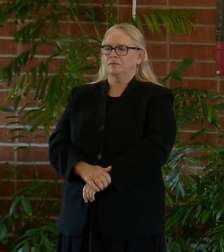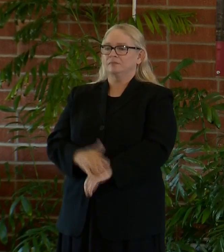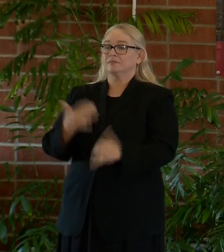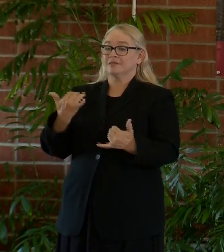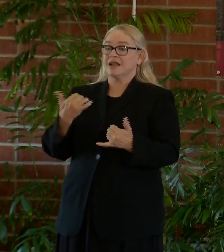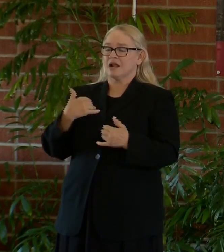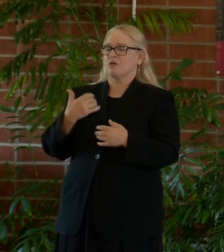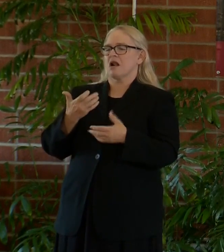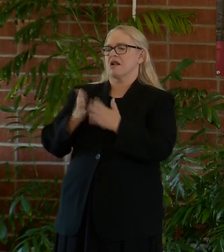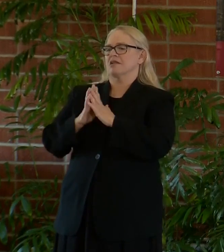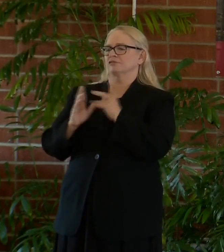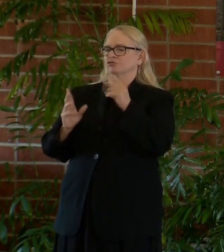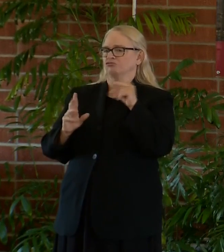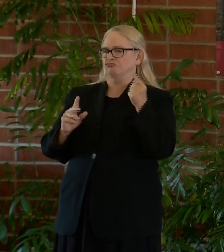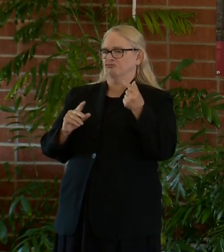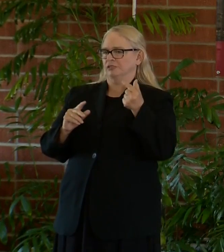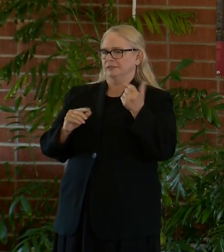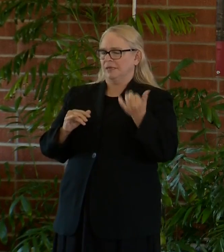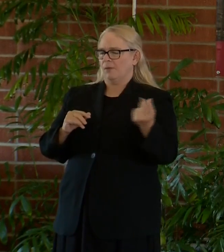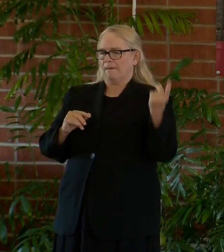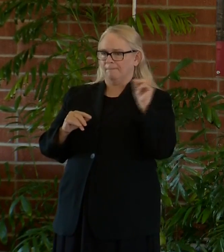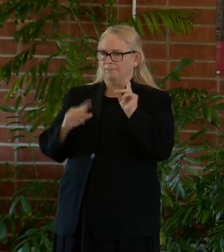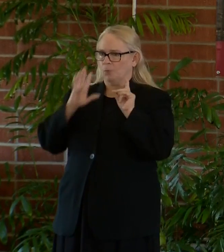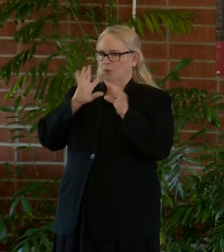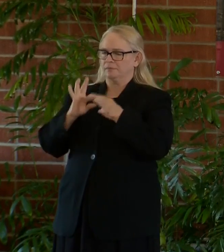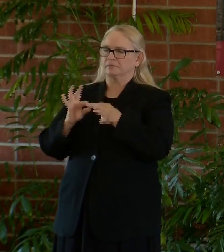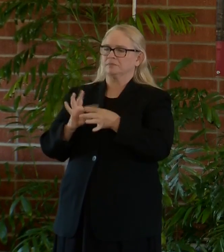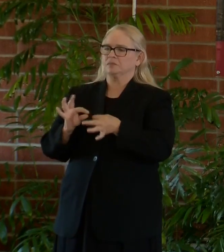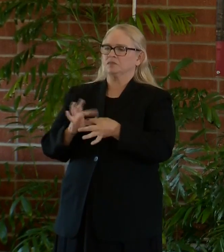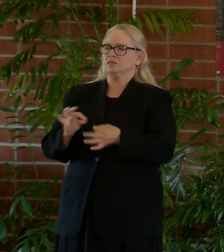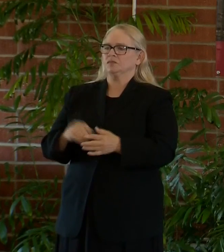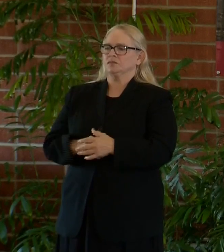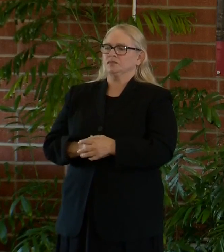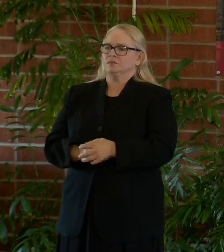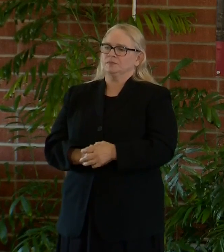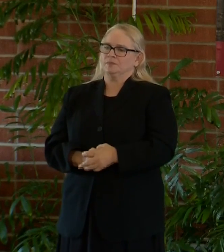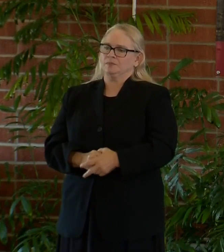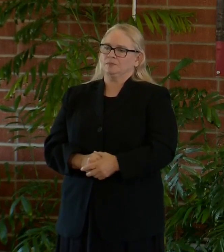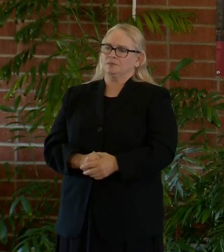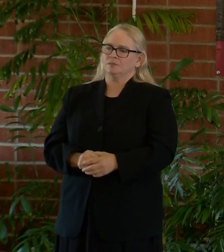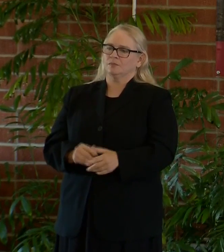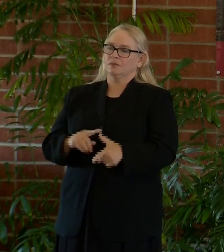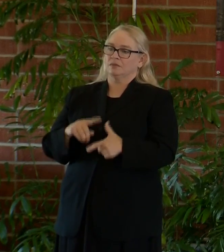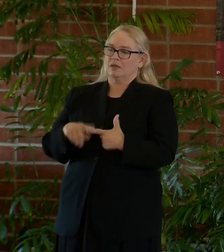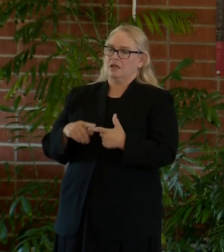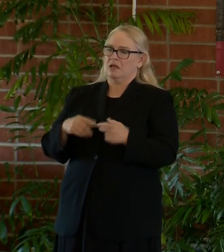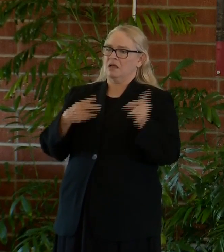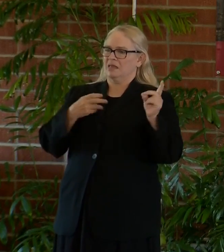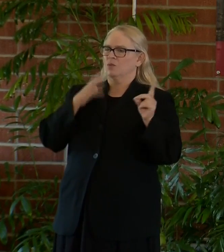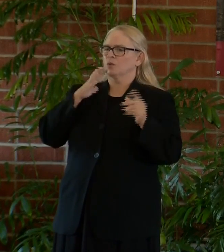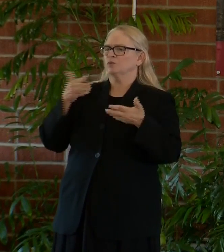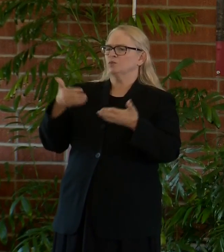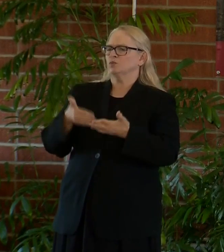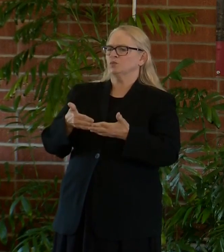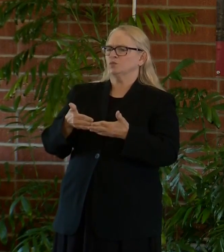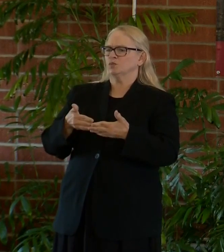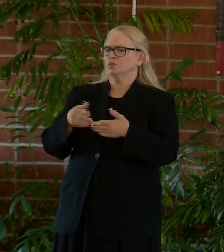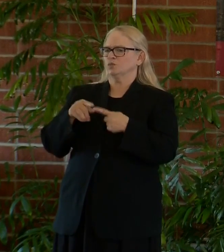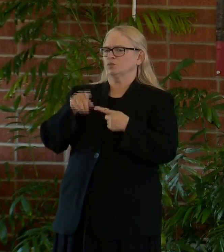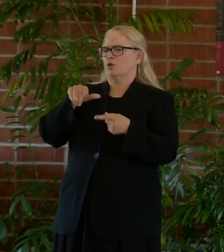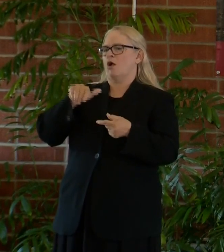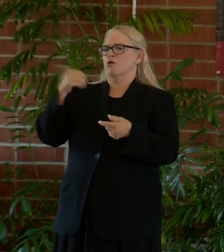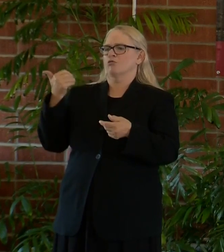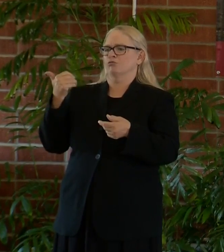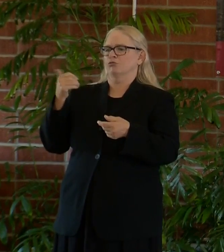up, say a few words, and then he'll introduce you to someone he introduced you to a few weeks ago, our new